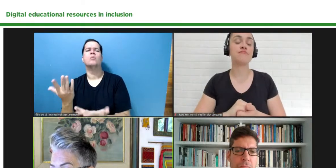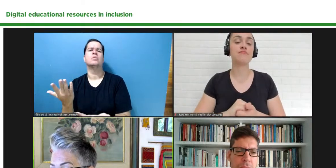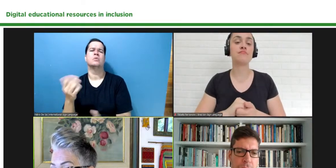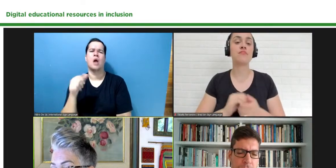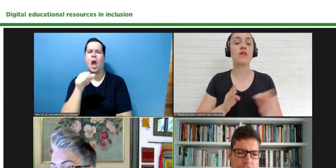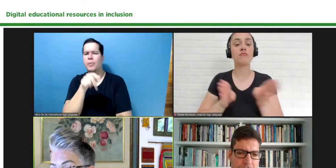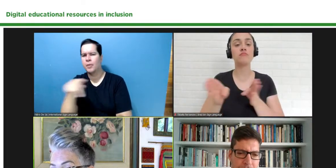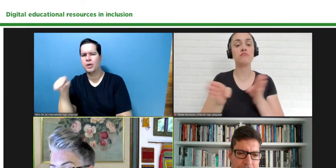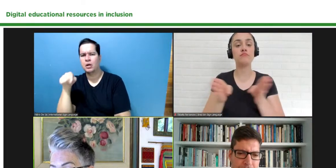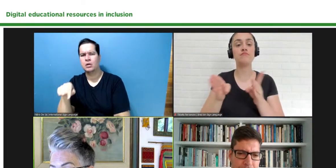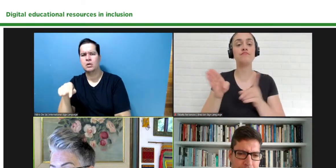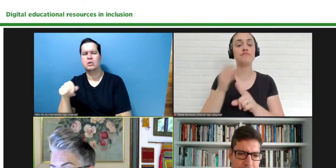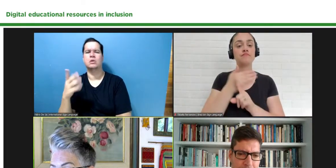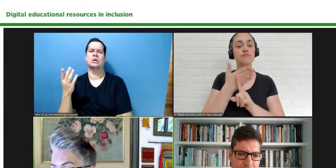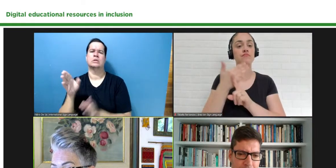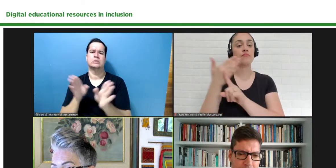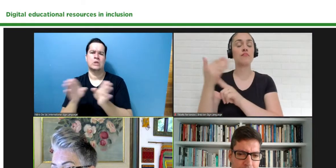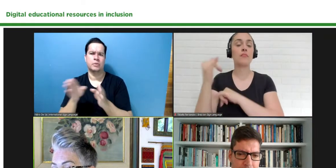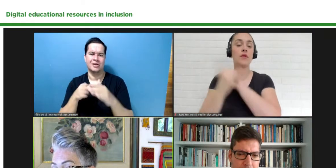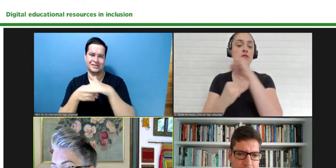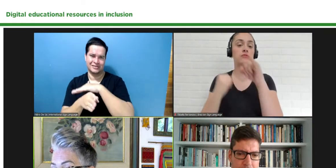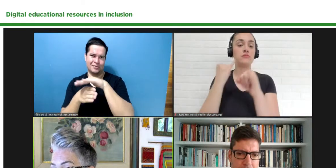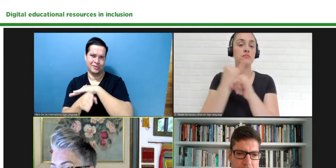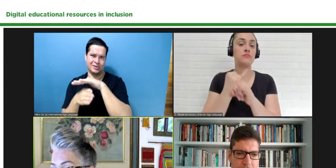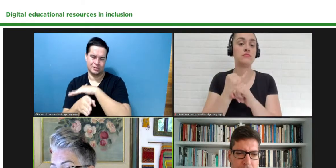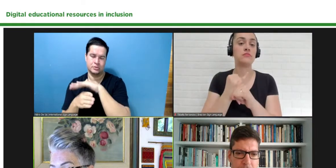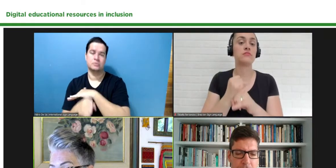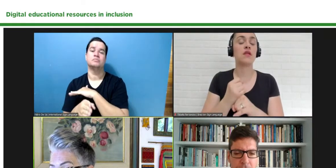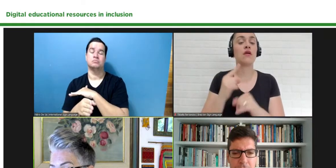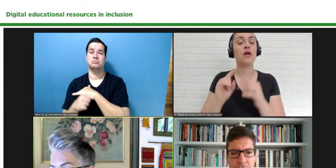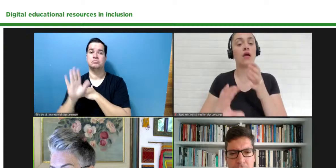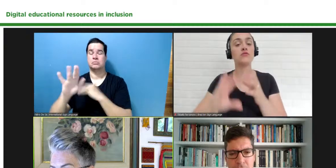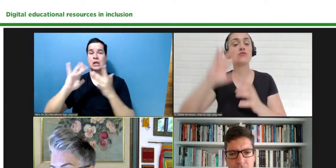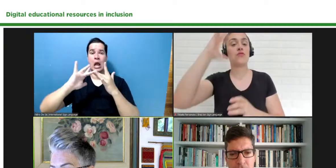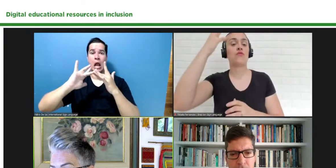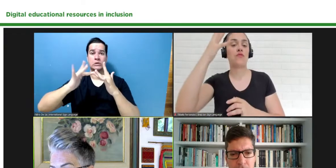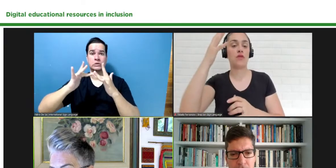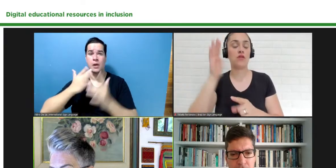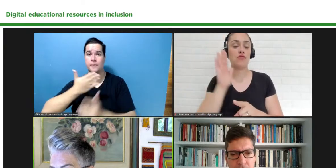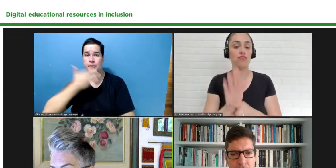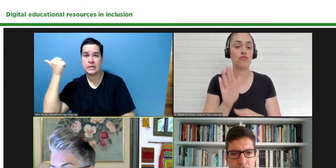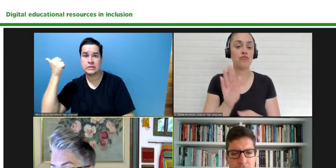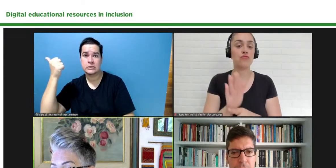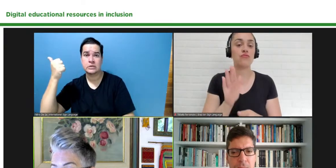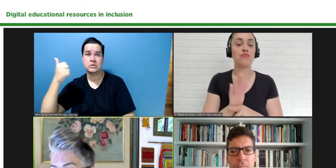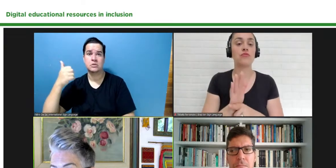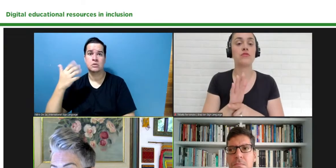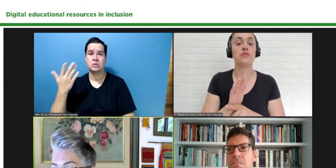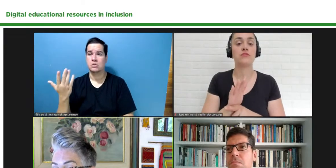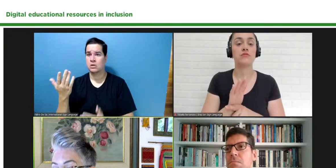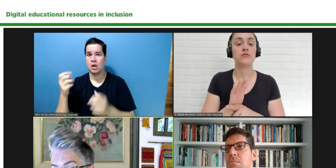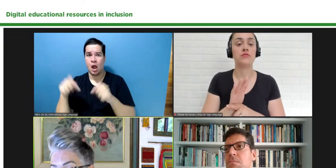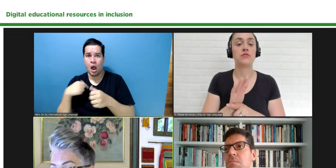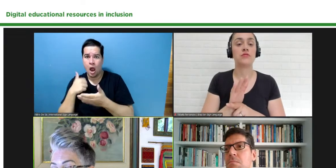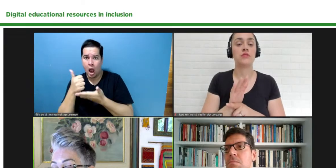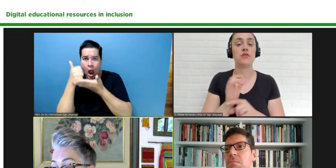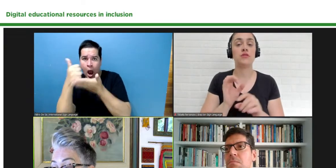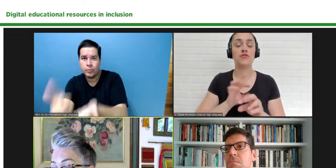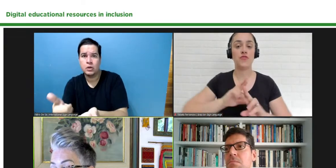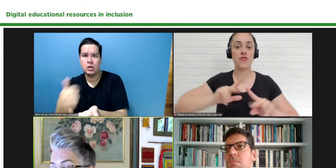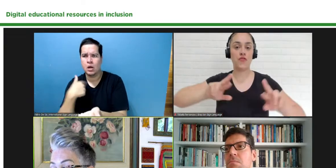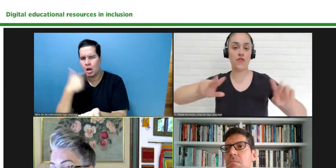accessible digital ICT solutions, which are able to address at the same time the different and